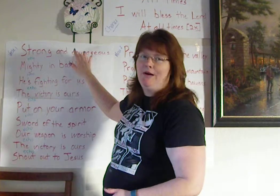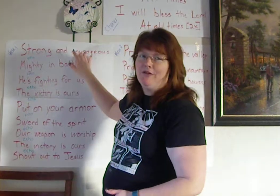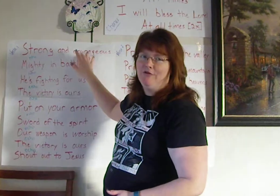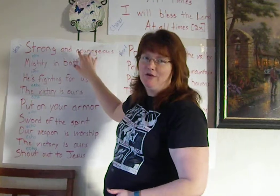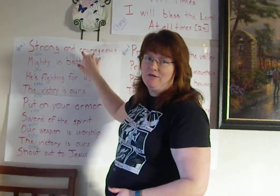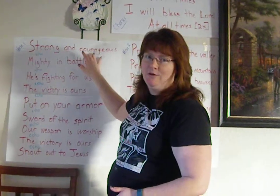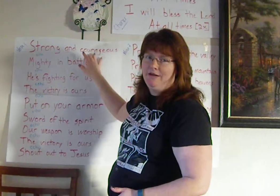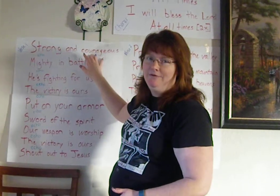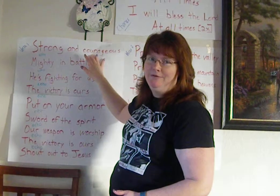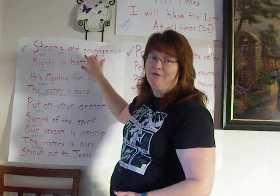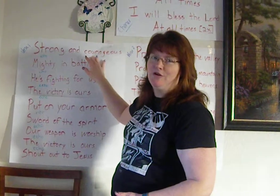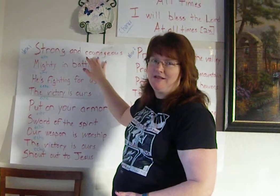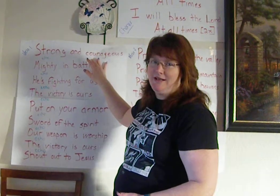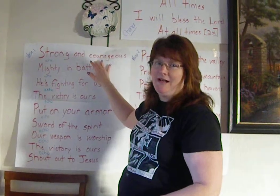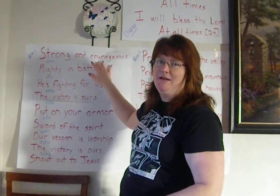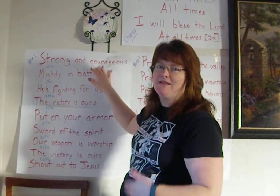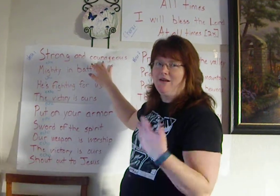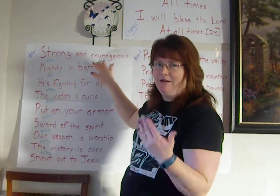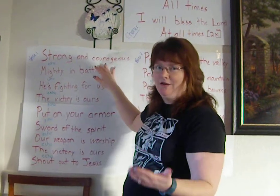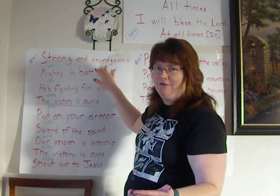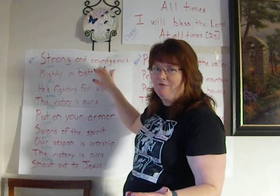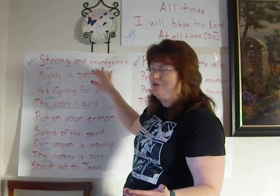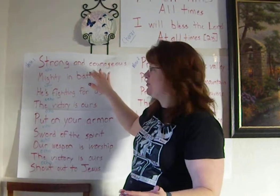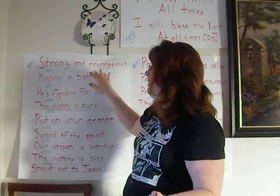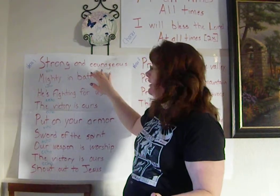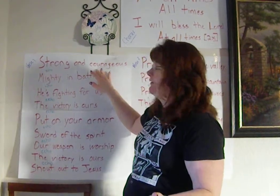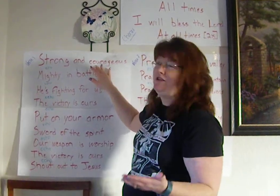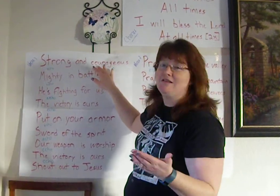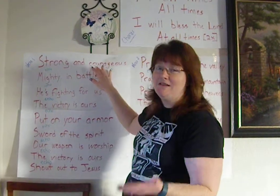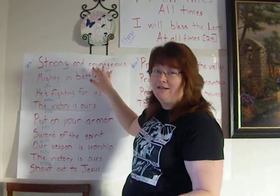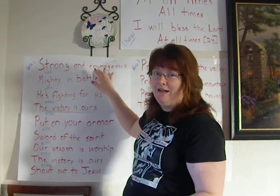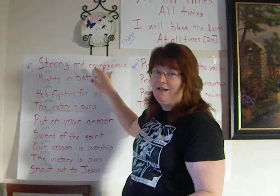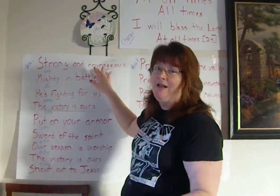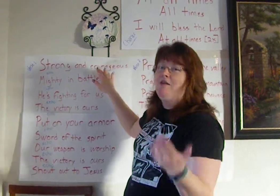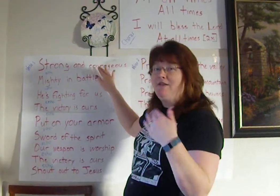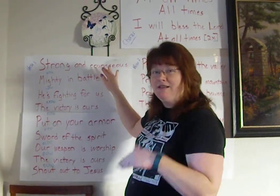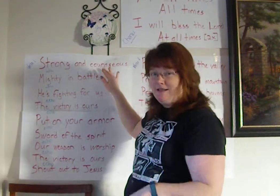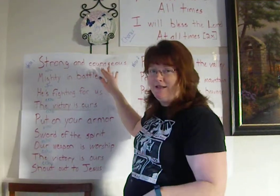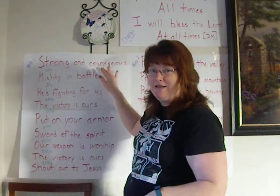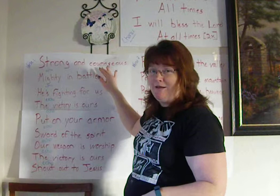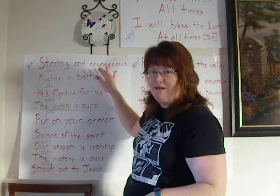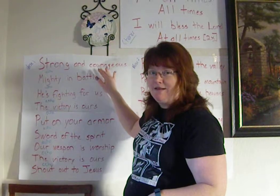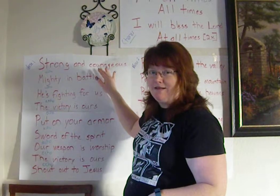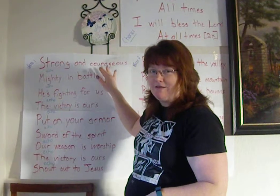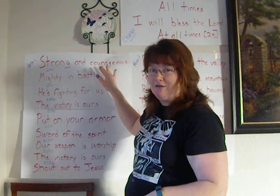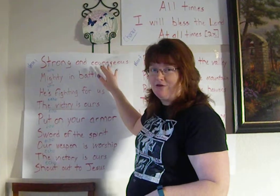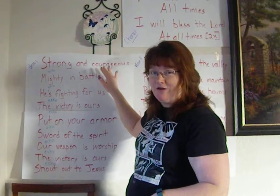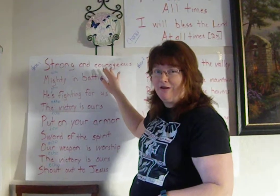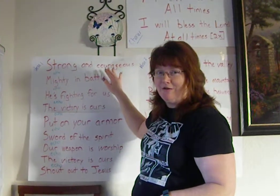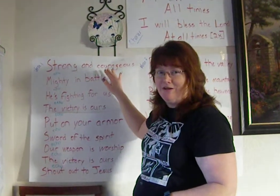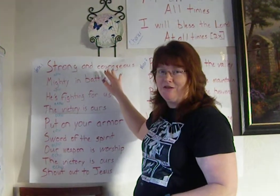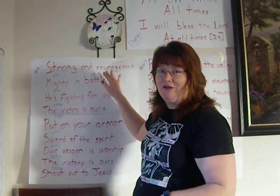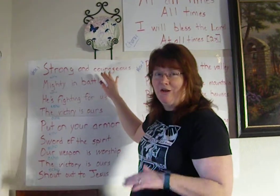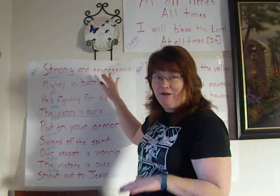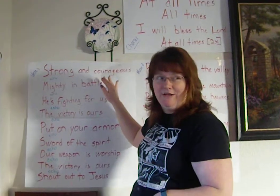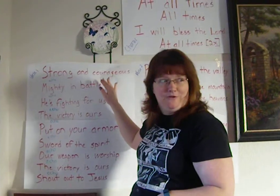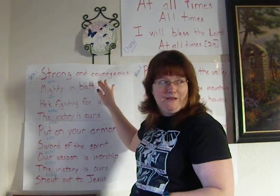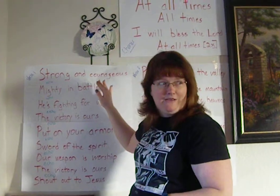on the first one, the first time that Strong and Courageous is sang, and the second time they sing Strong and Courageous, you can go ahead and do that